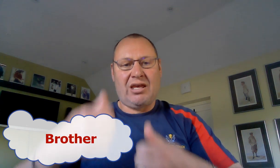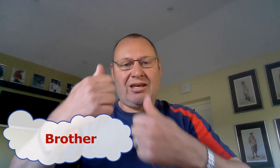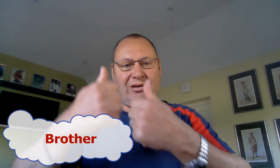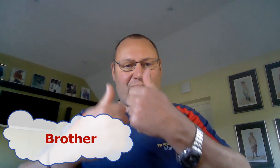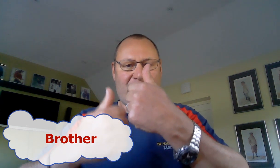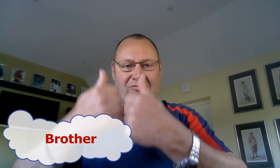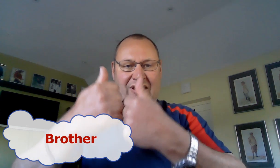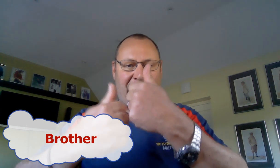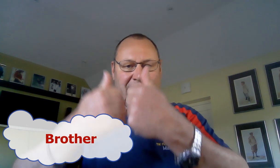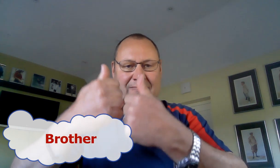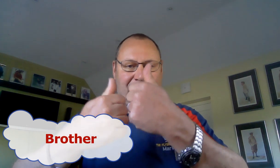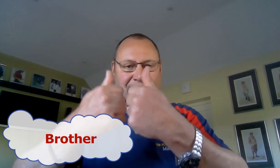Brother.